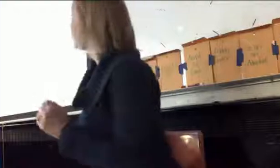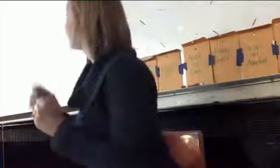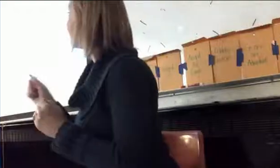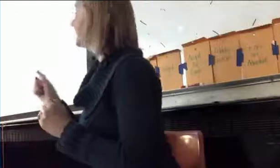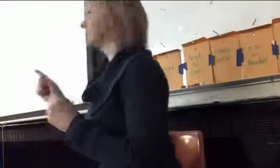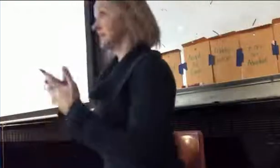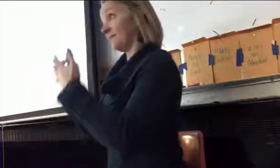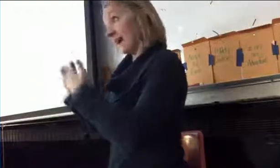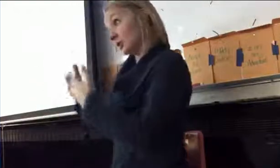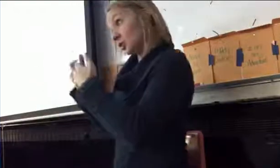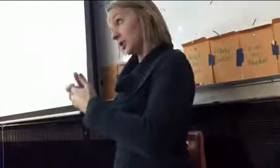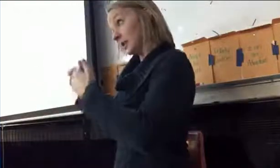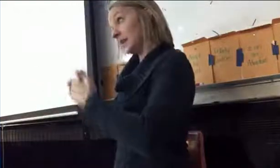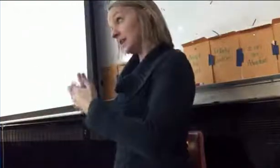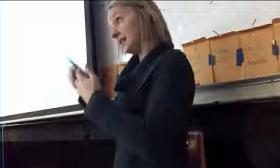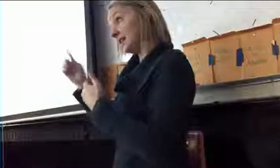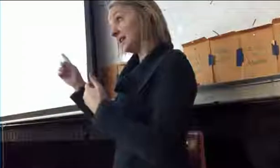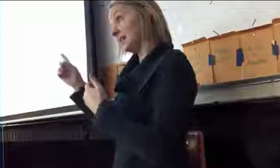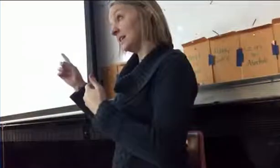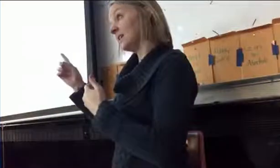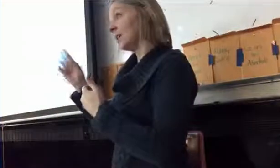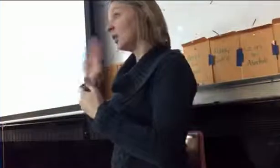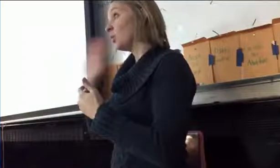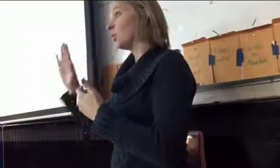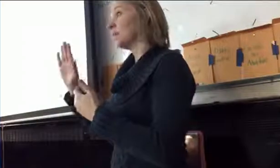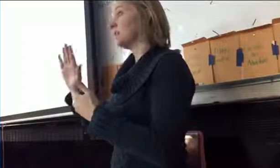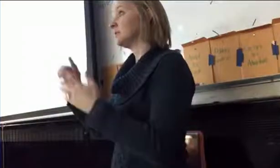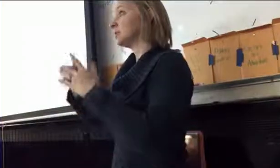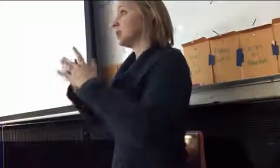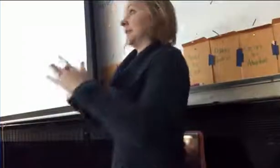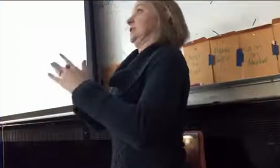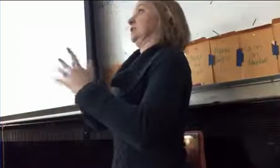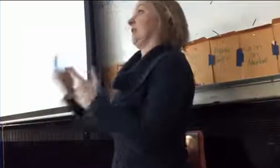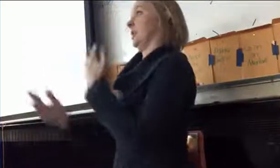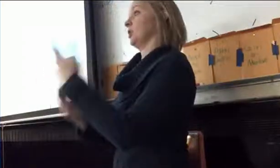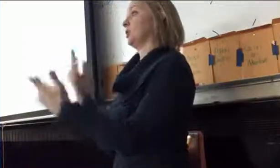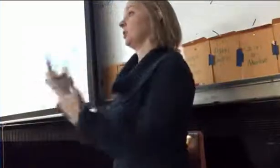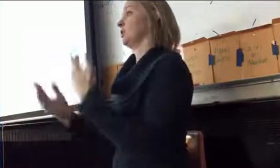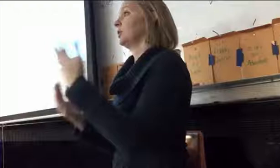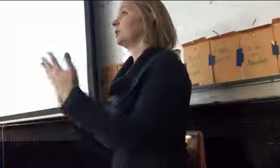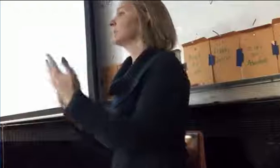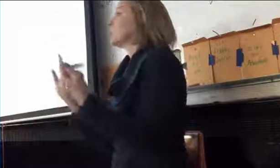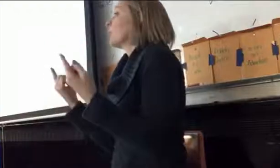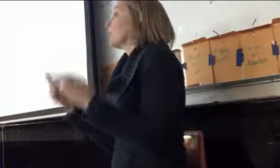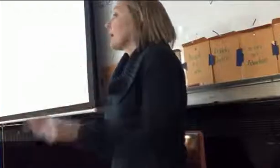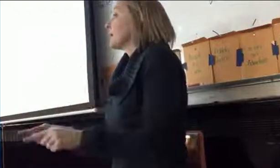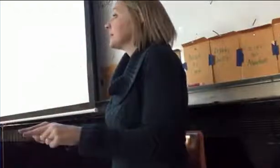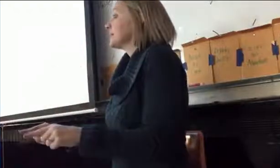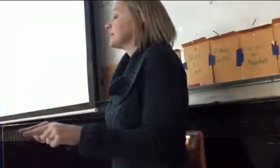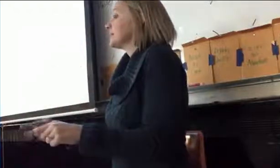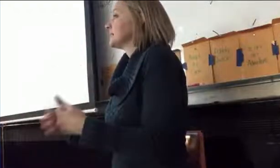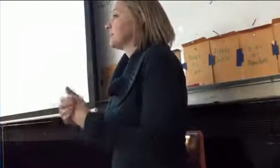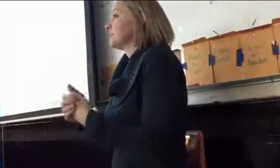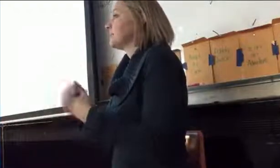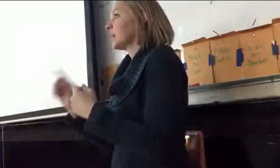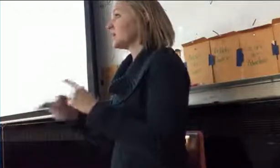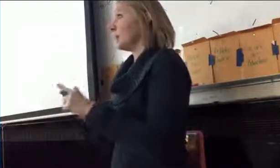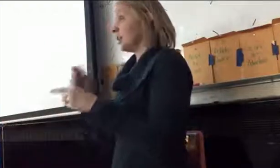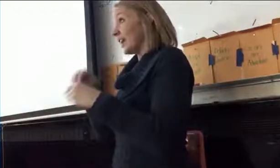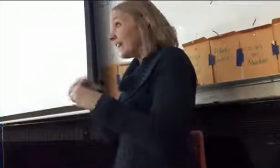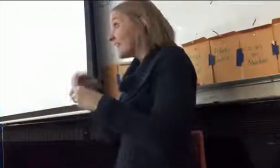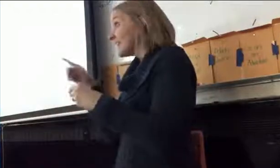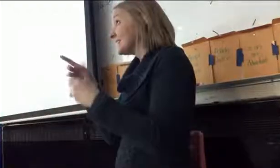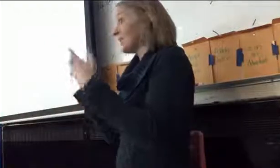shirtwaist factory is that the shirtwaist factory is going to end up catching on fire. Now, what happens is that when you're in the